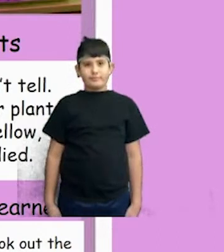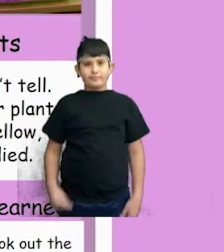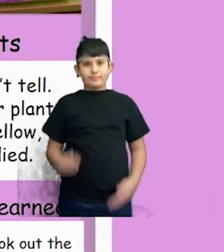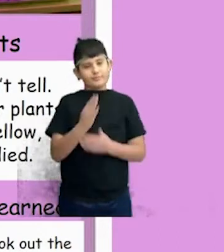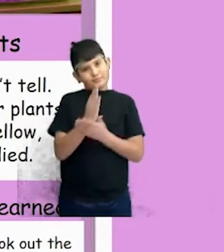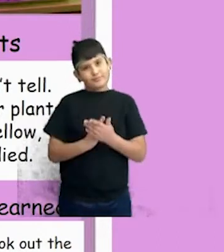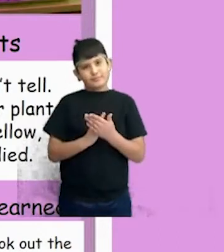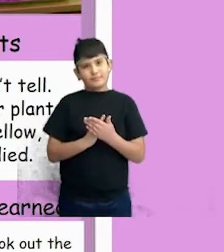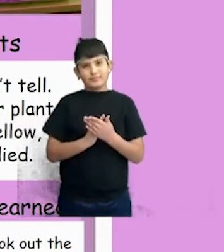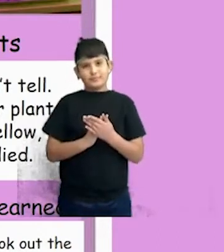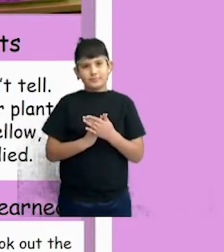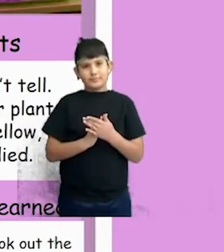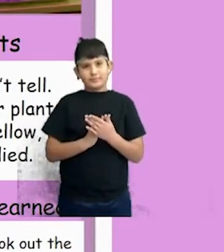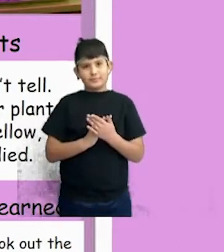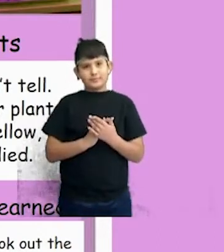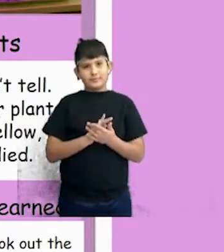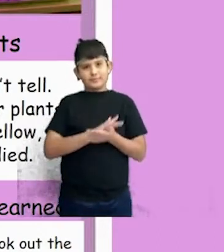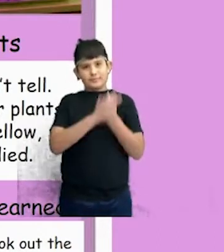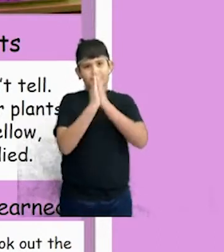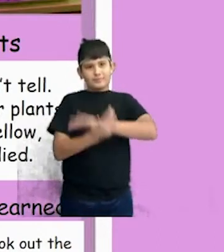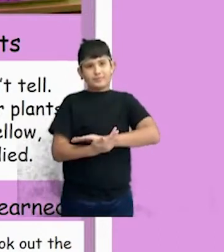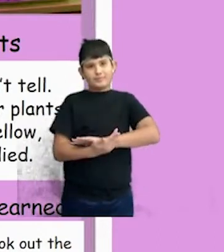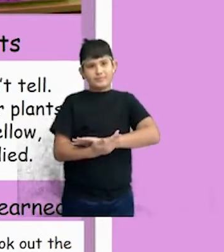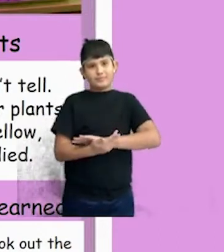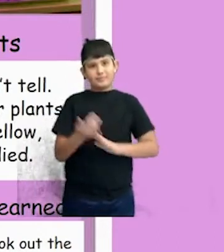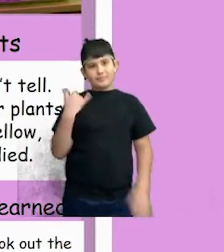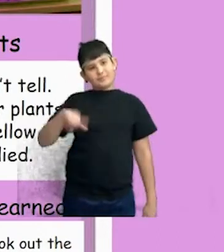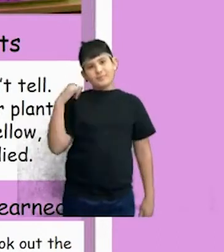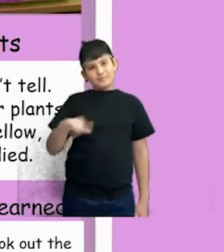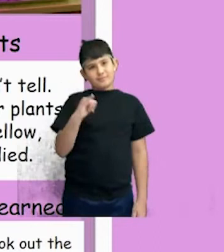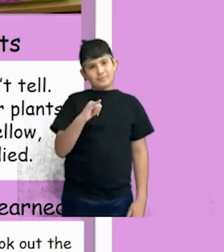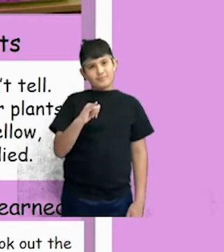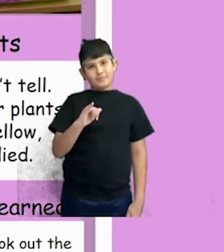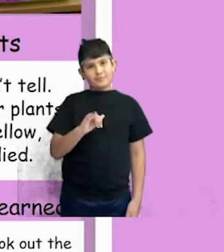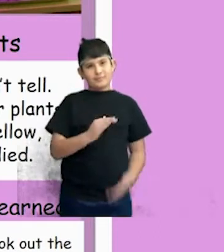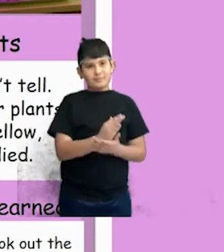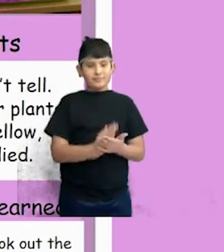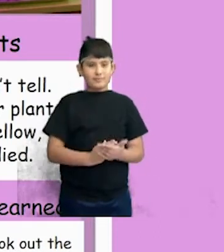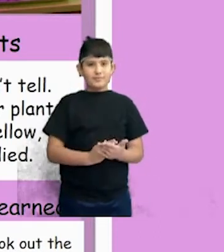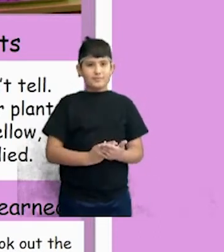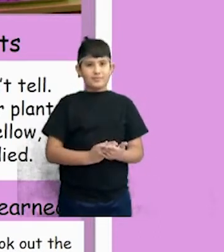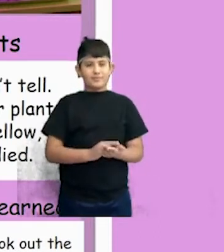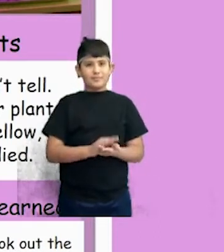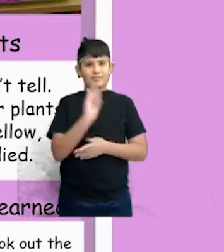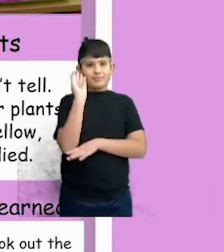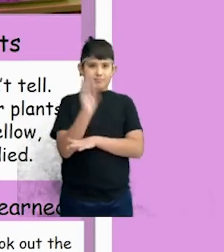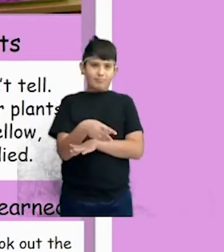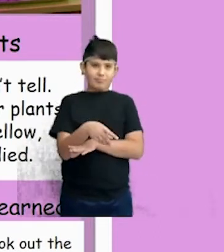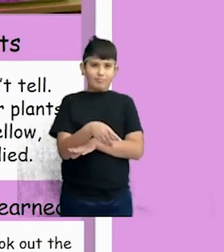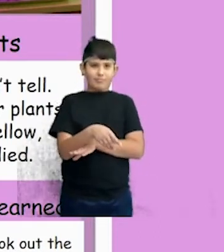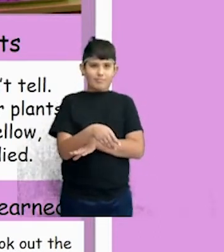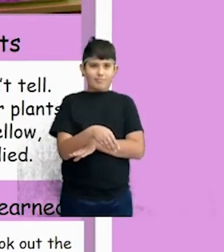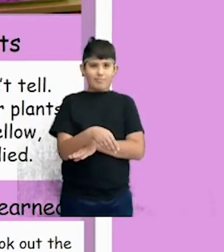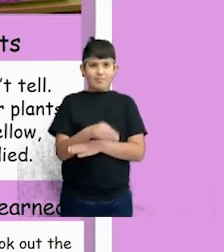you can see that some of our plants became yellow, the